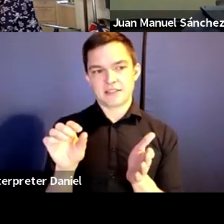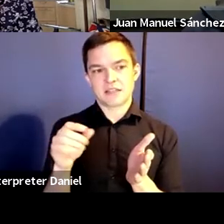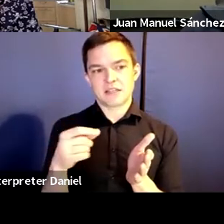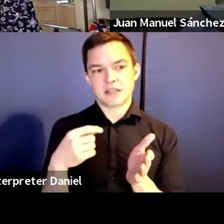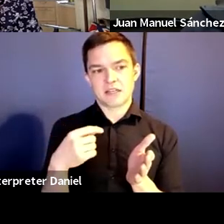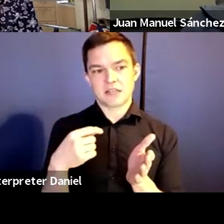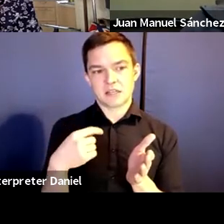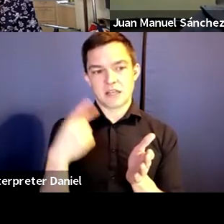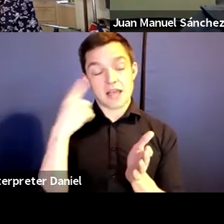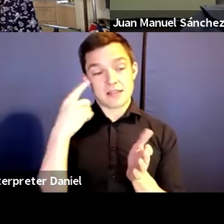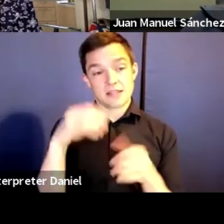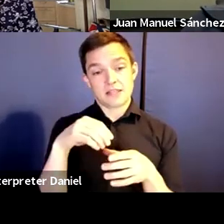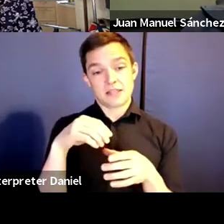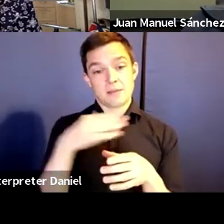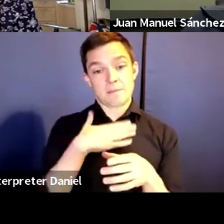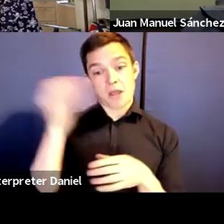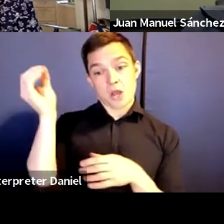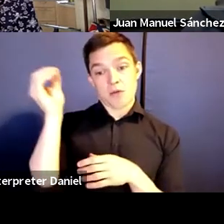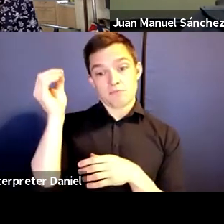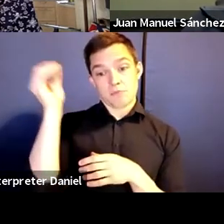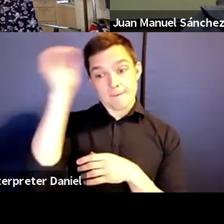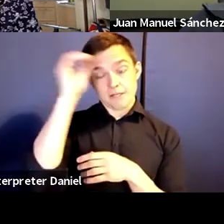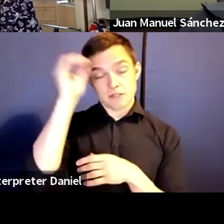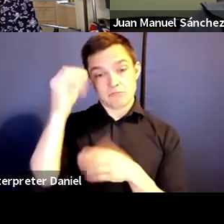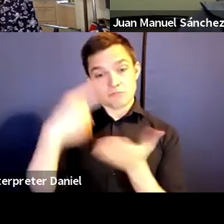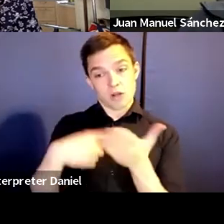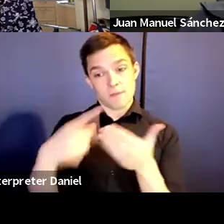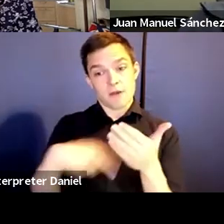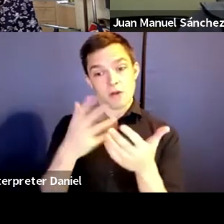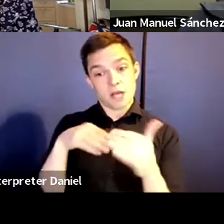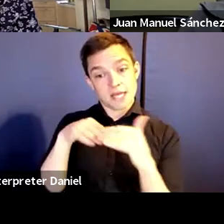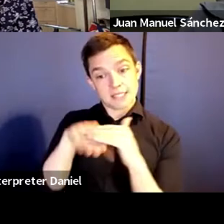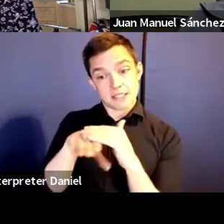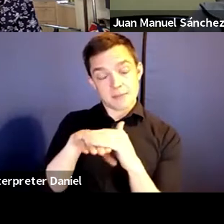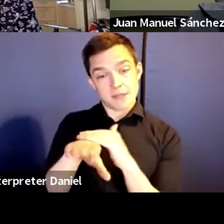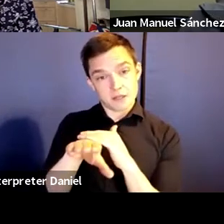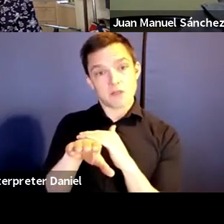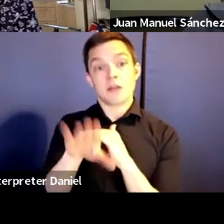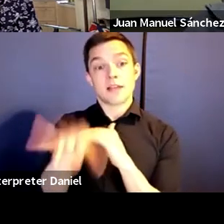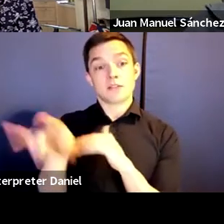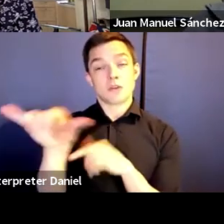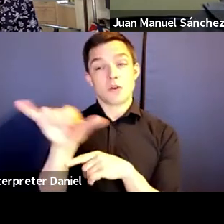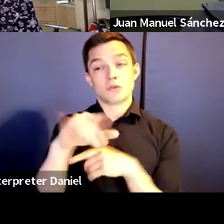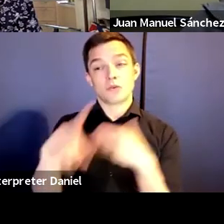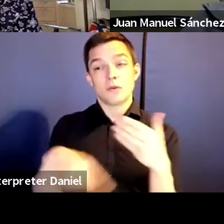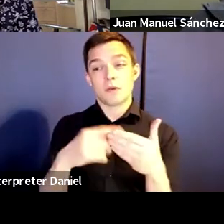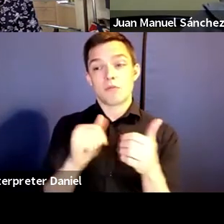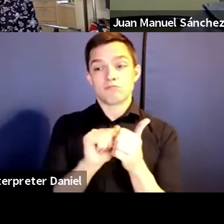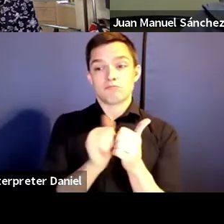my own opinion, when we talk about the accessibility, it is also about